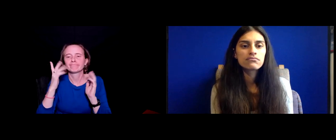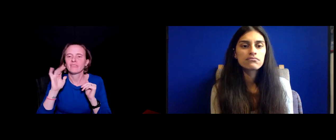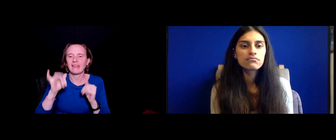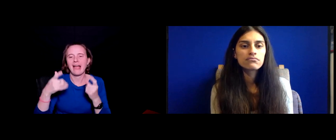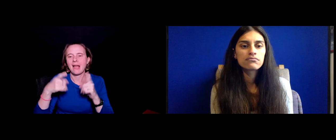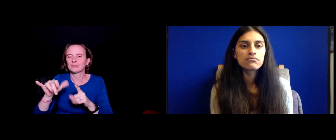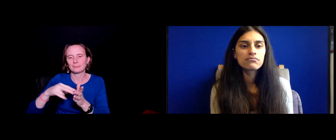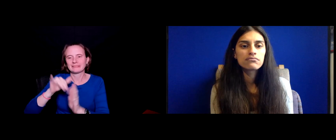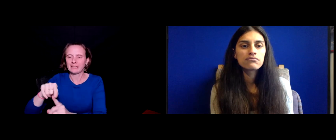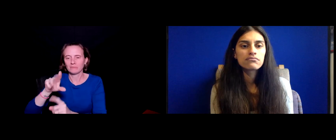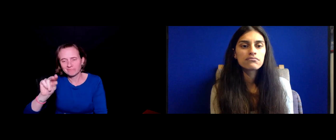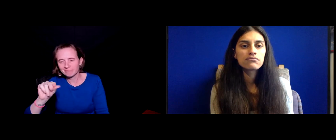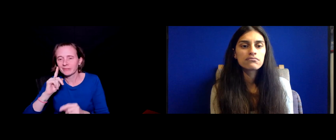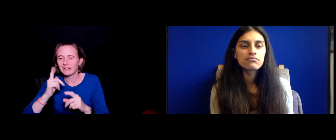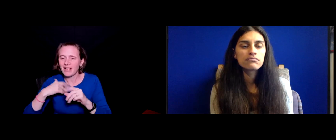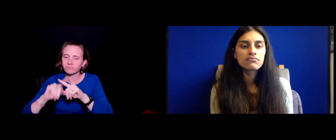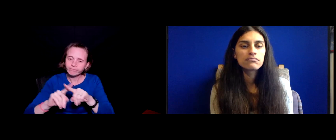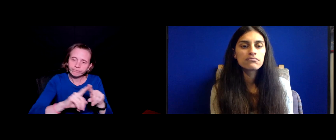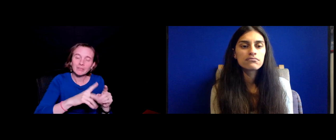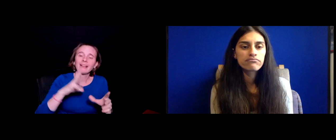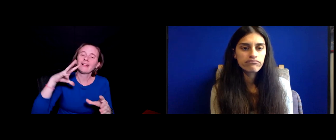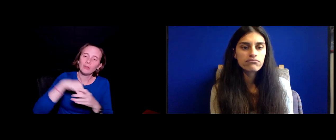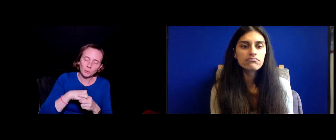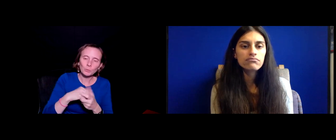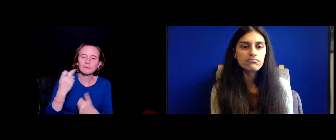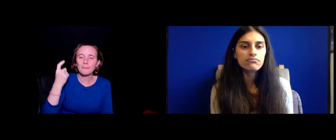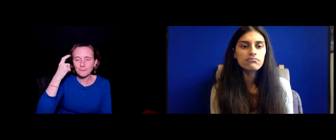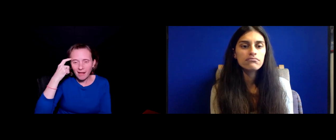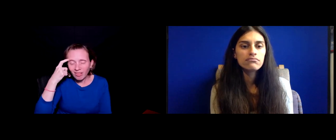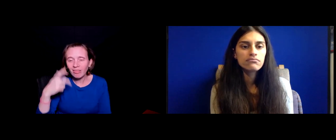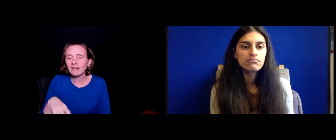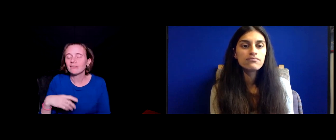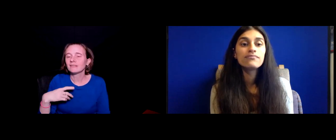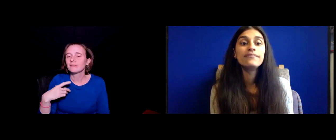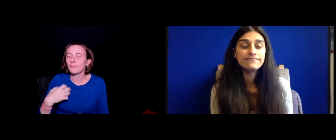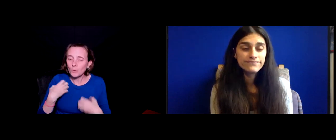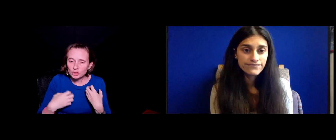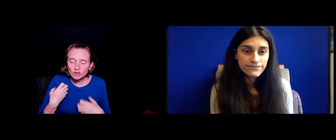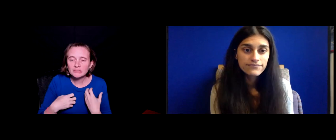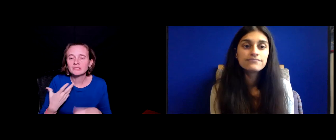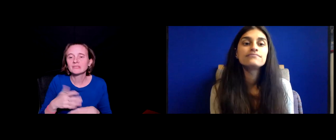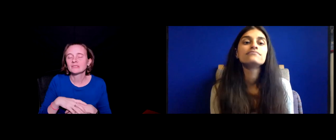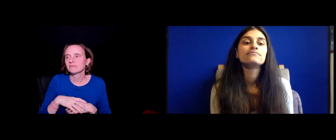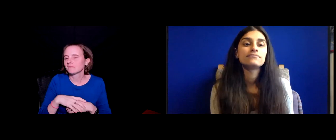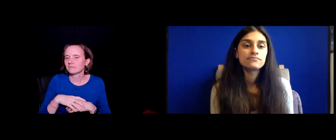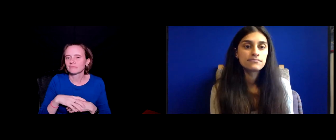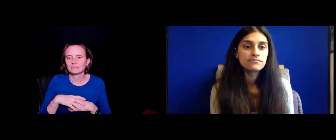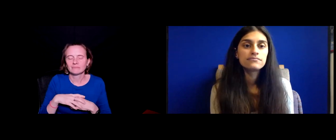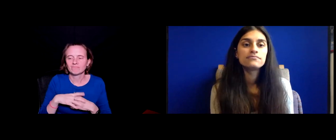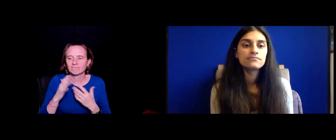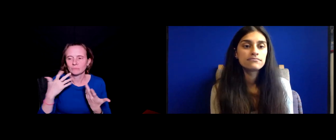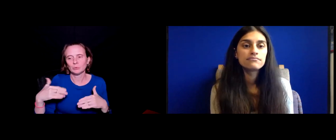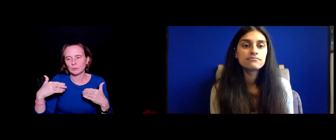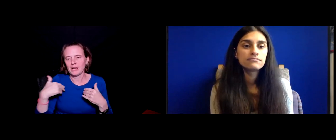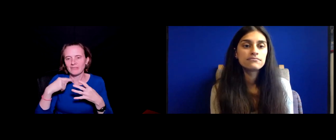doing. And oftentimes people think that sexual harassment and sexual assault are happening for very specific reasons,